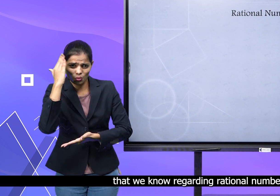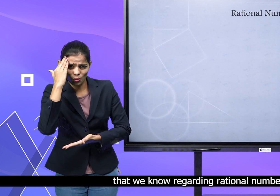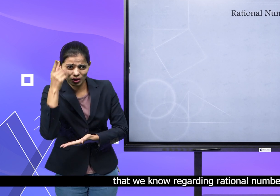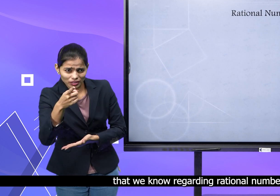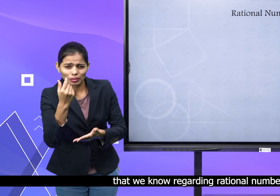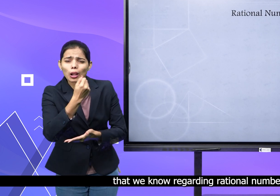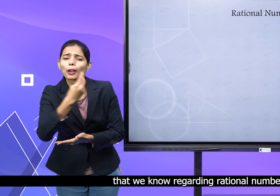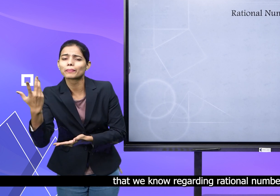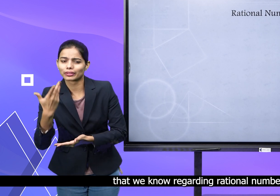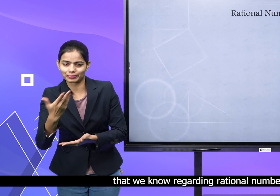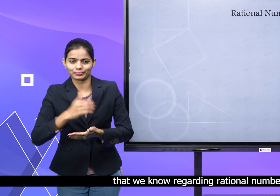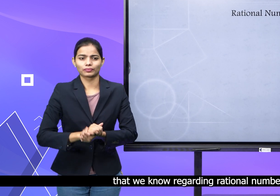know regarding rational numbers.